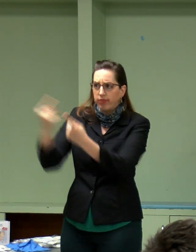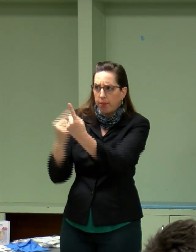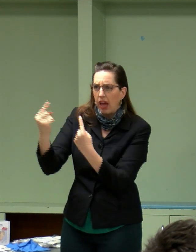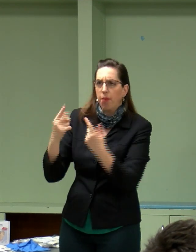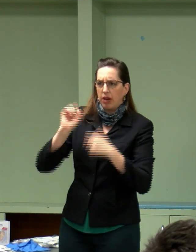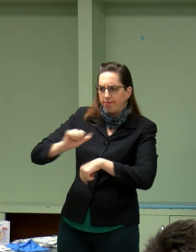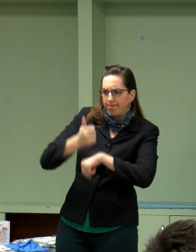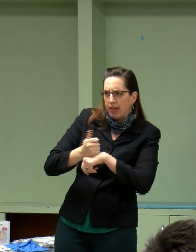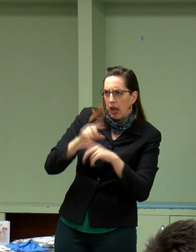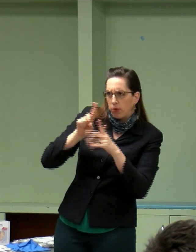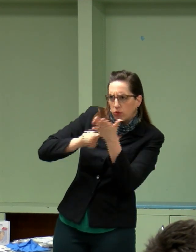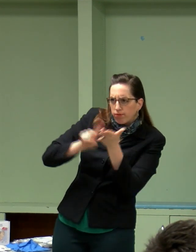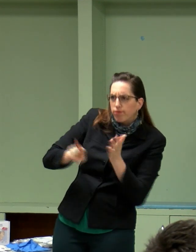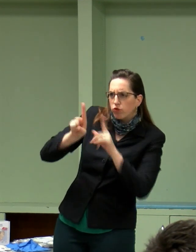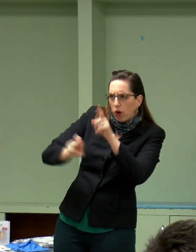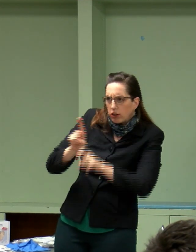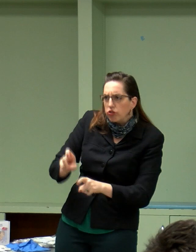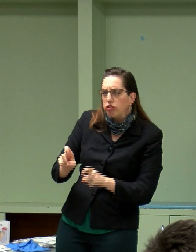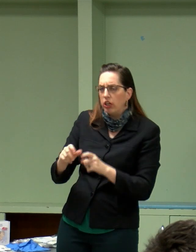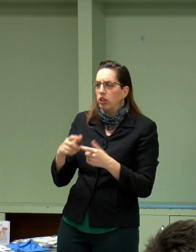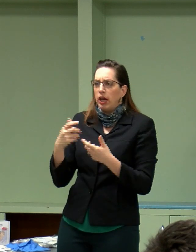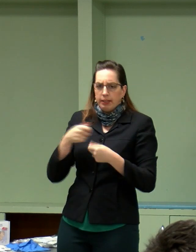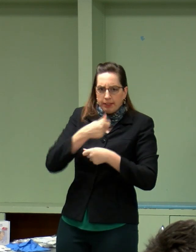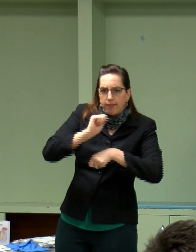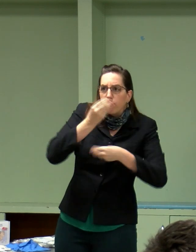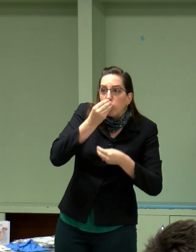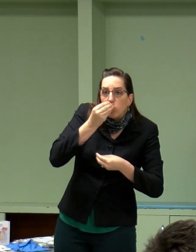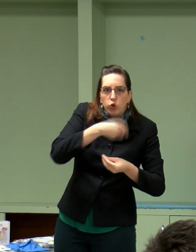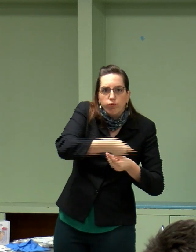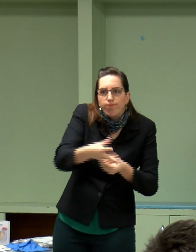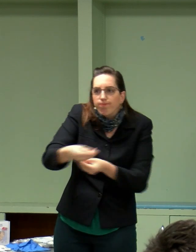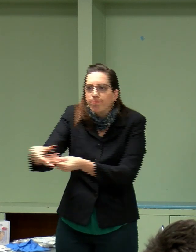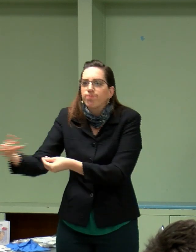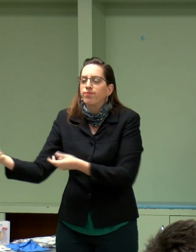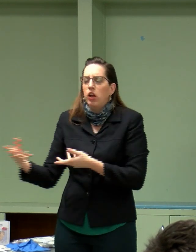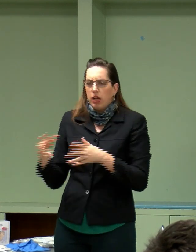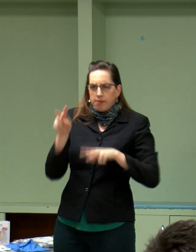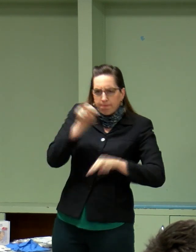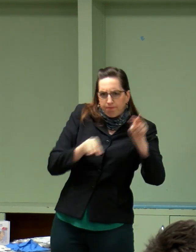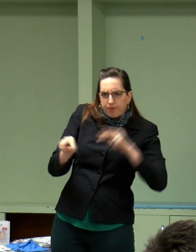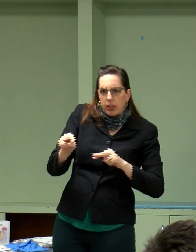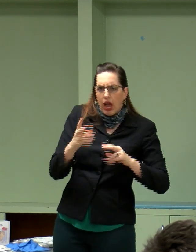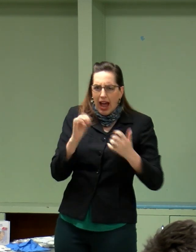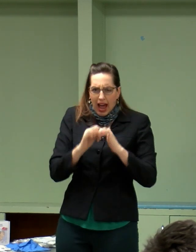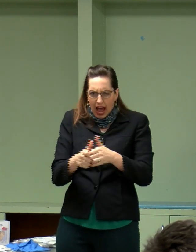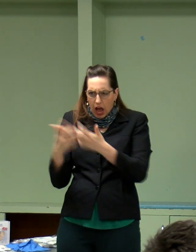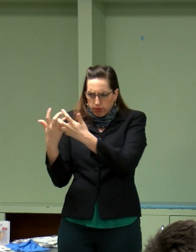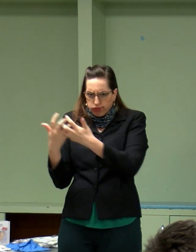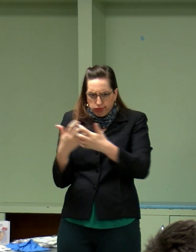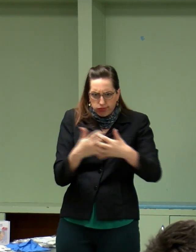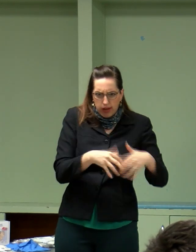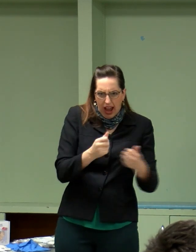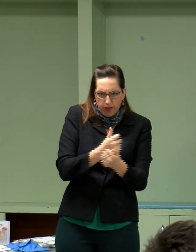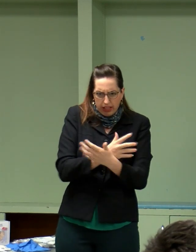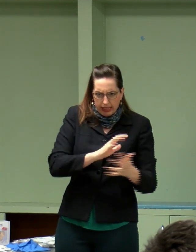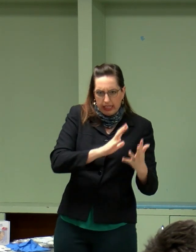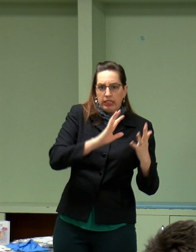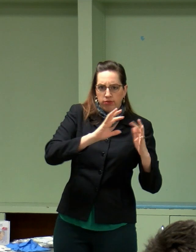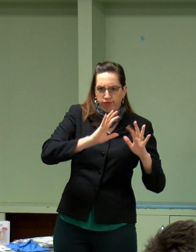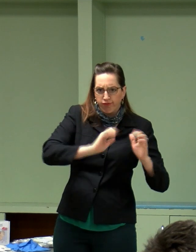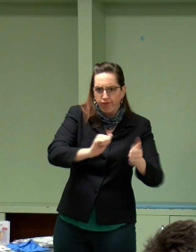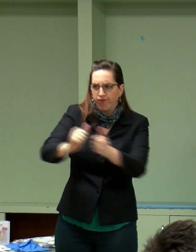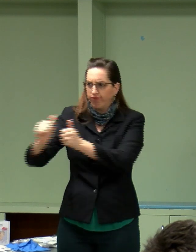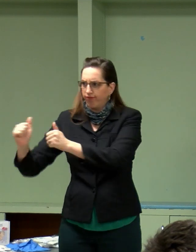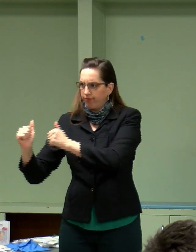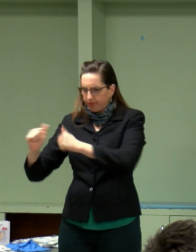processes, assembled supplies and food services, and devised the operational and logistical plans to make this